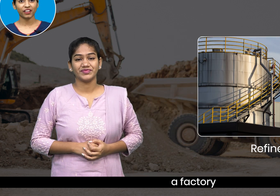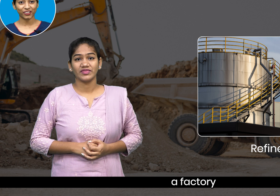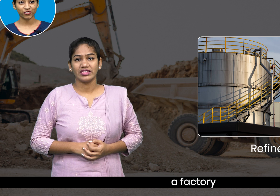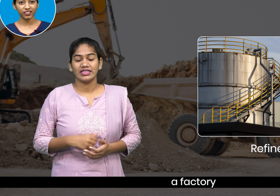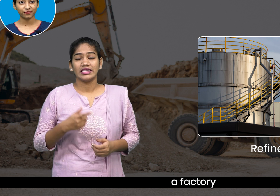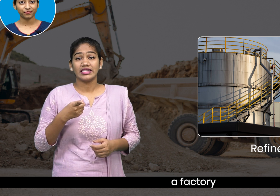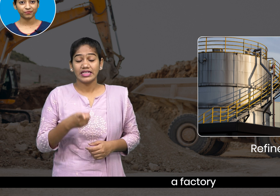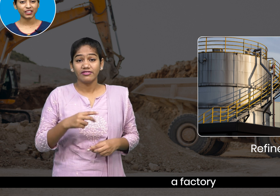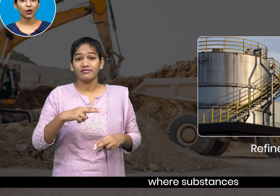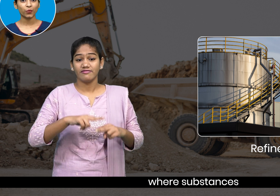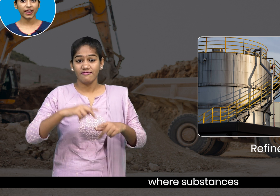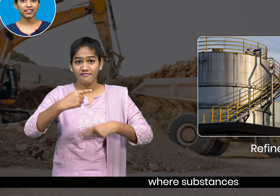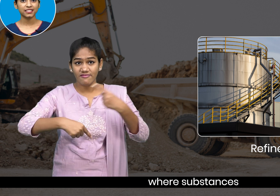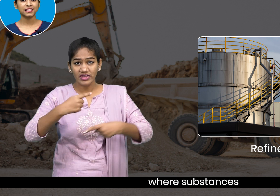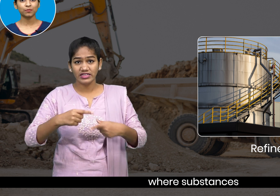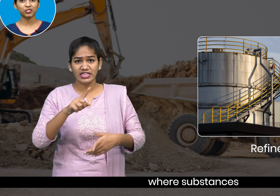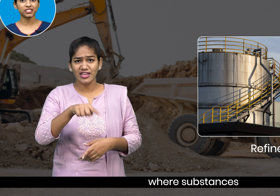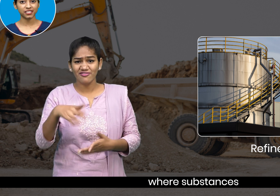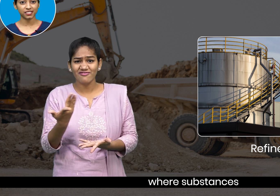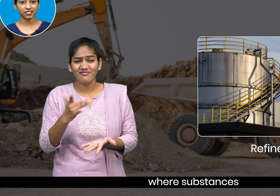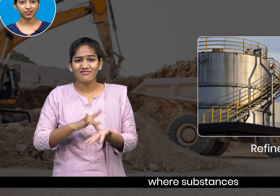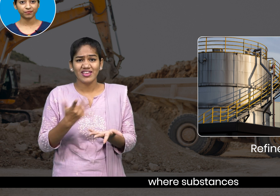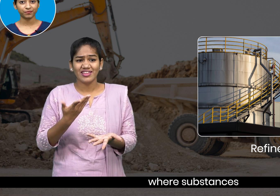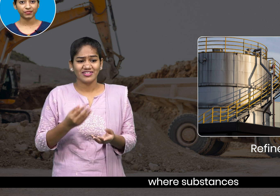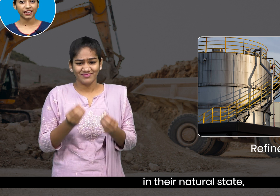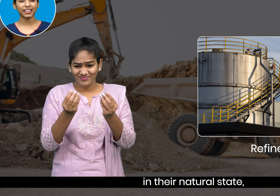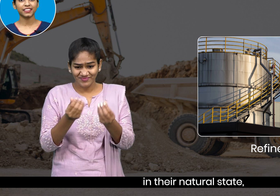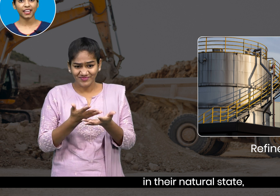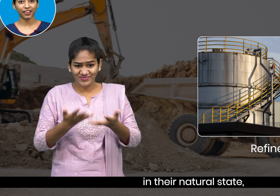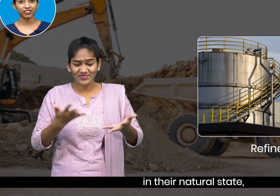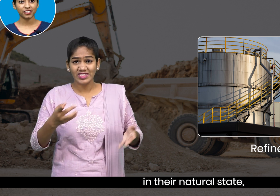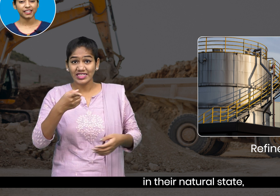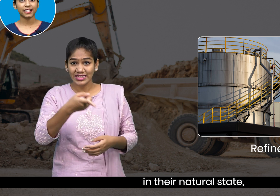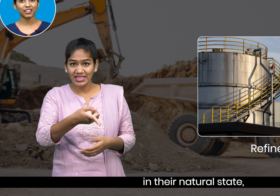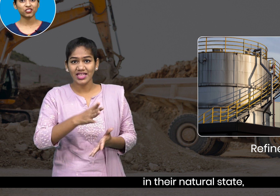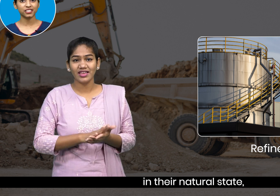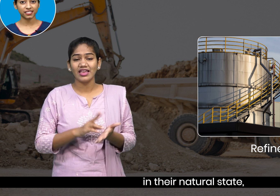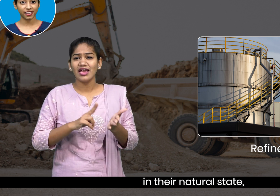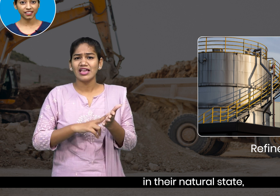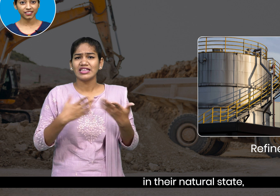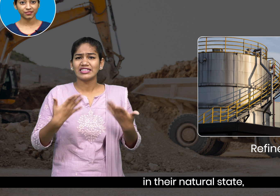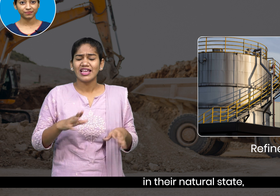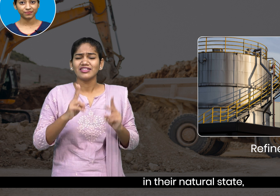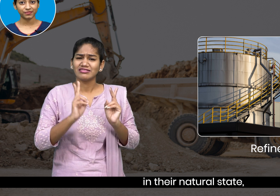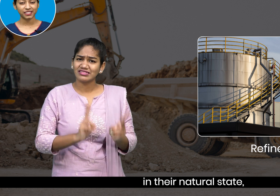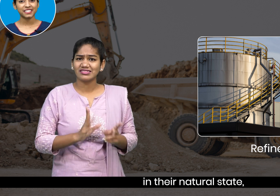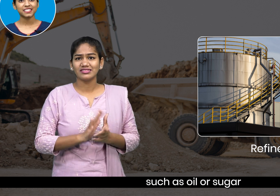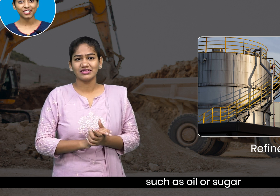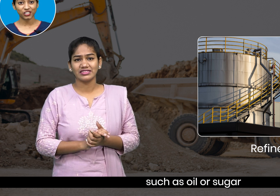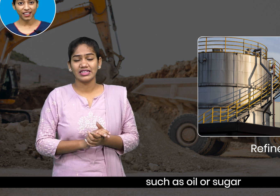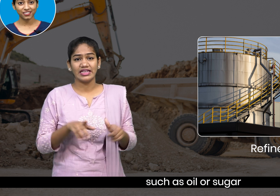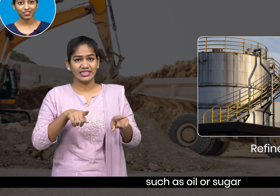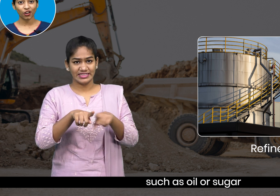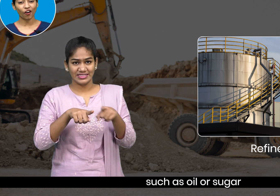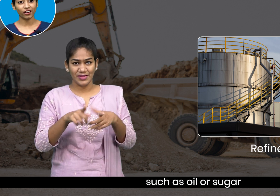a factory where substances in their natural state